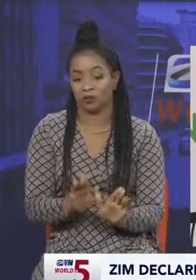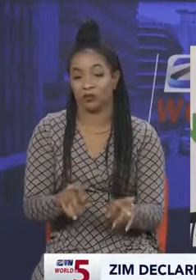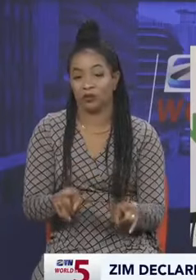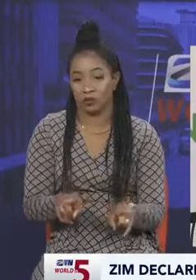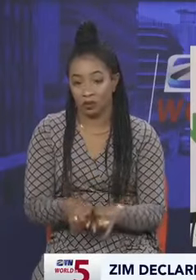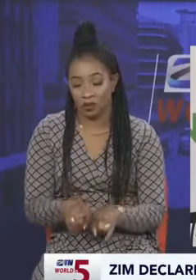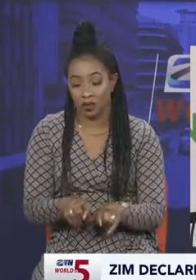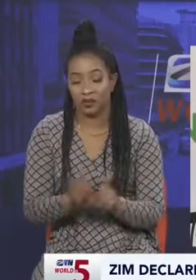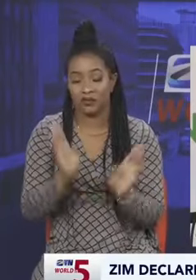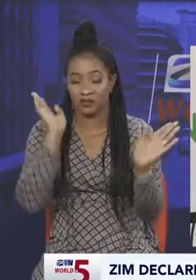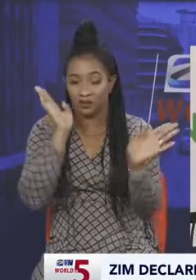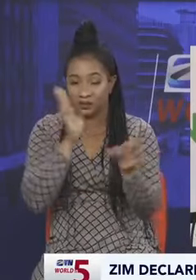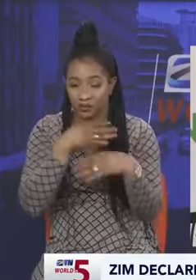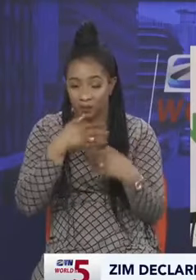Izo zezo zapera.